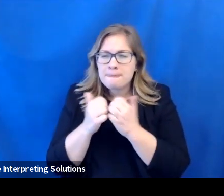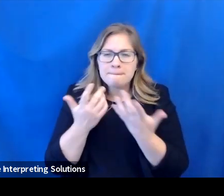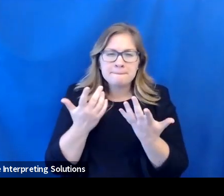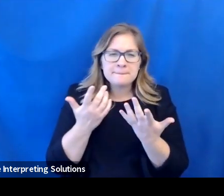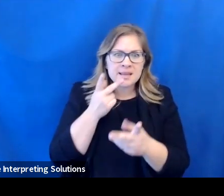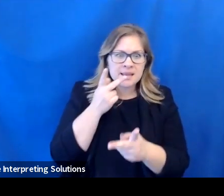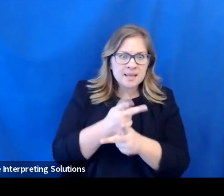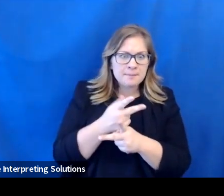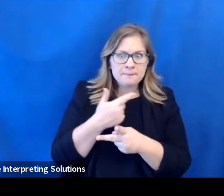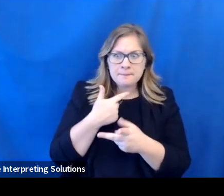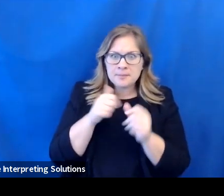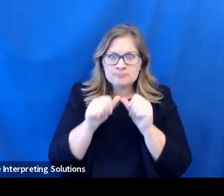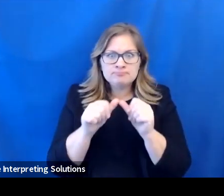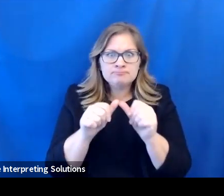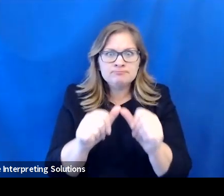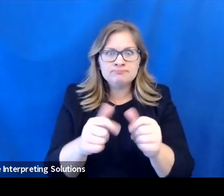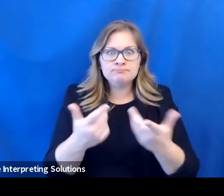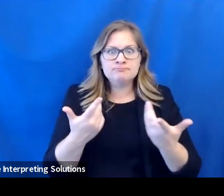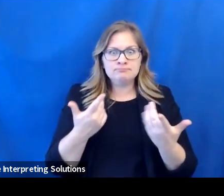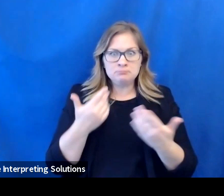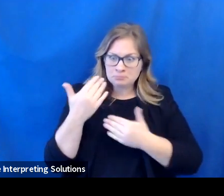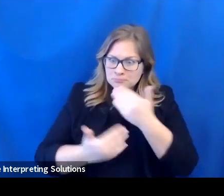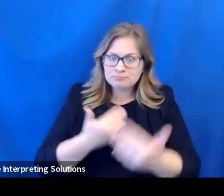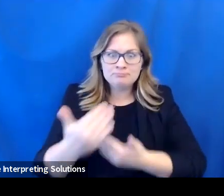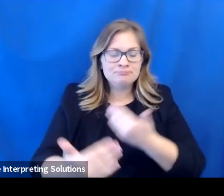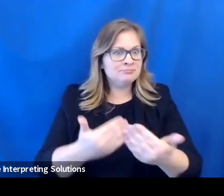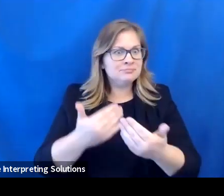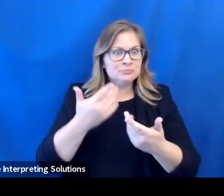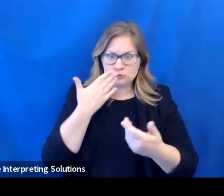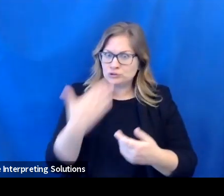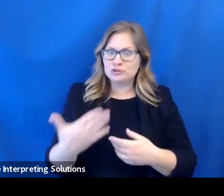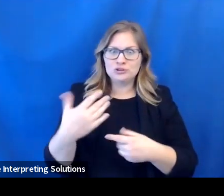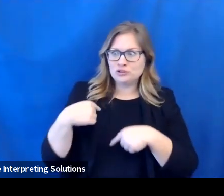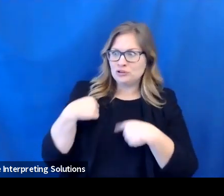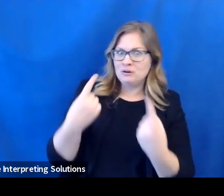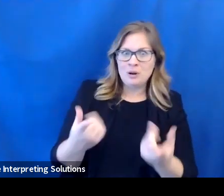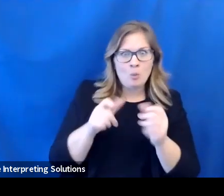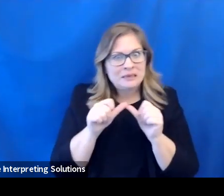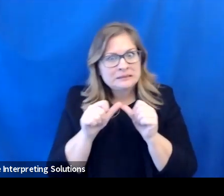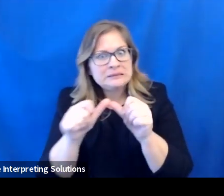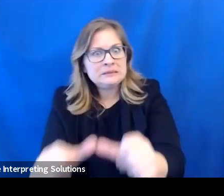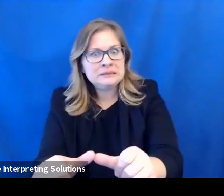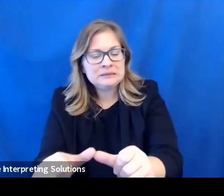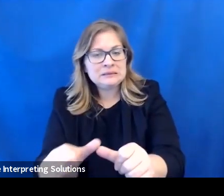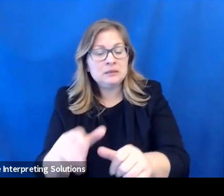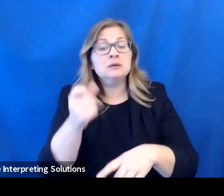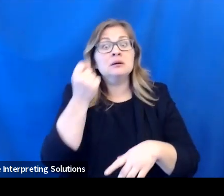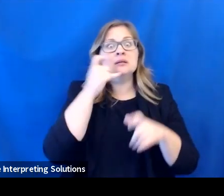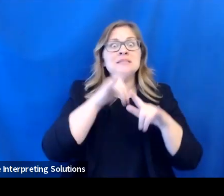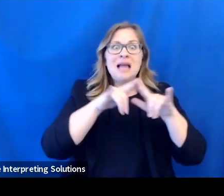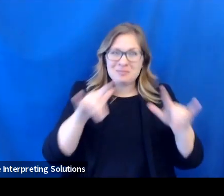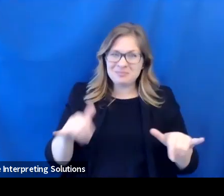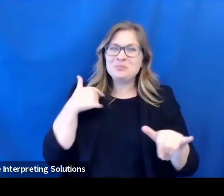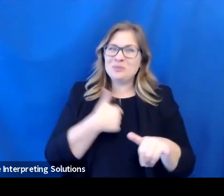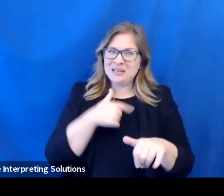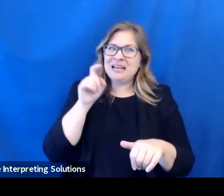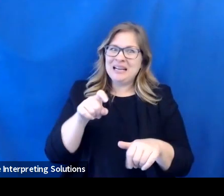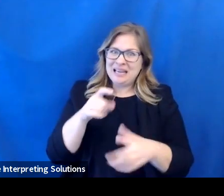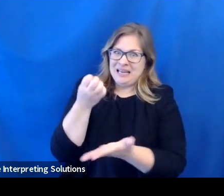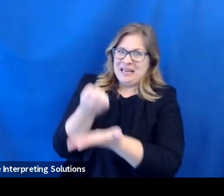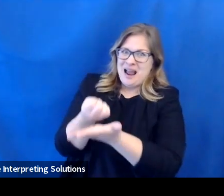while we also then start to ramp the economic side of it. And again, there's a lot of ifs in this, and the biggest